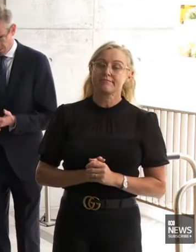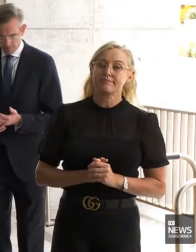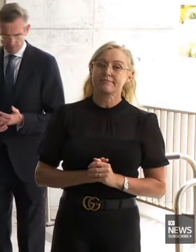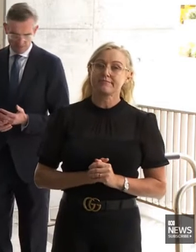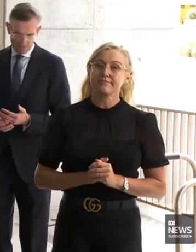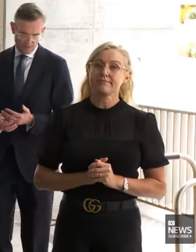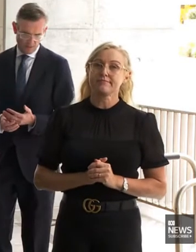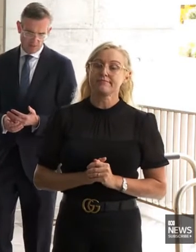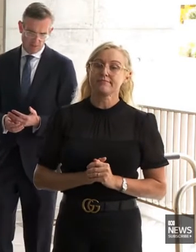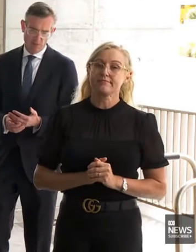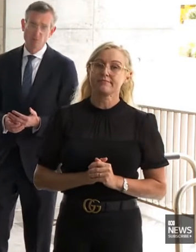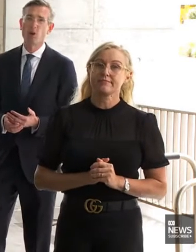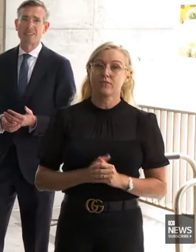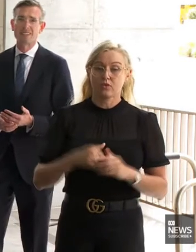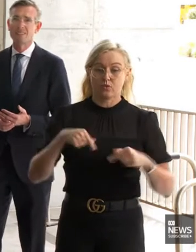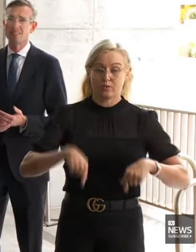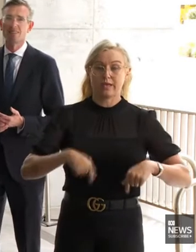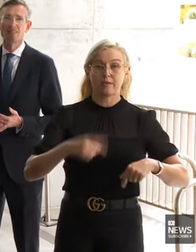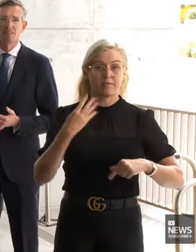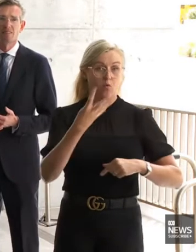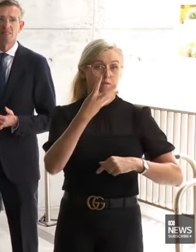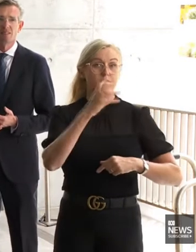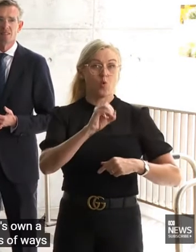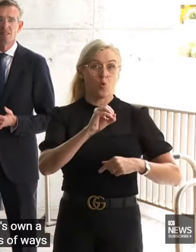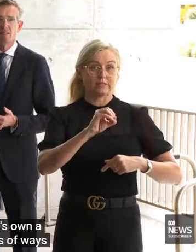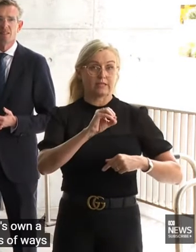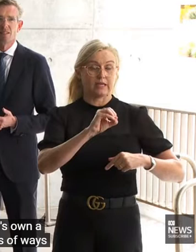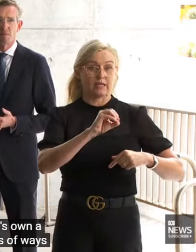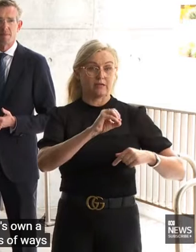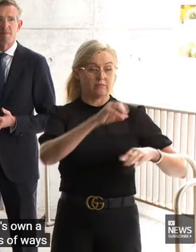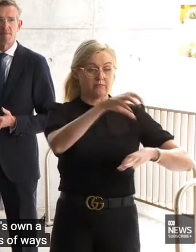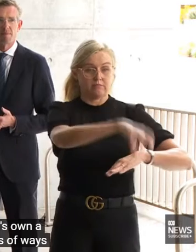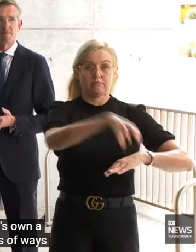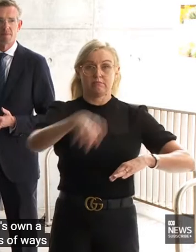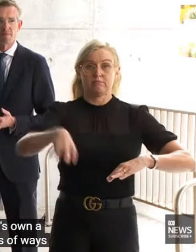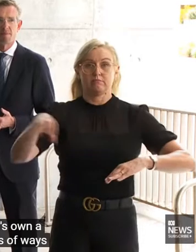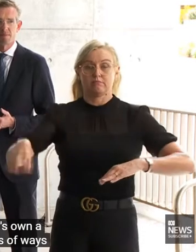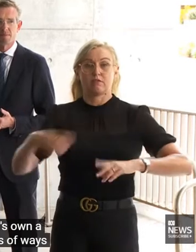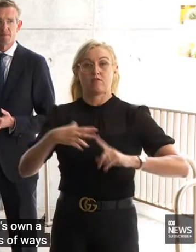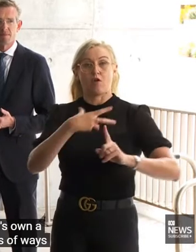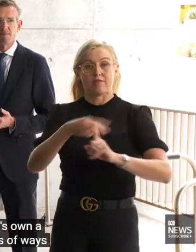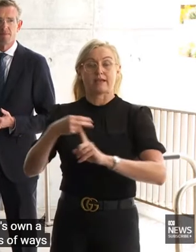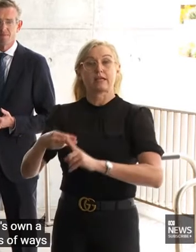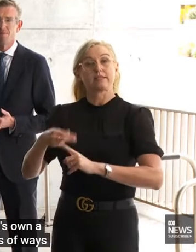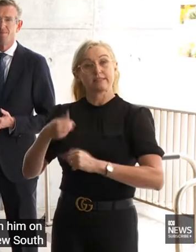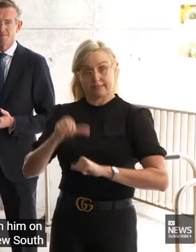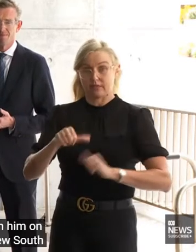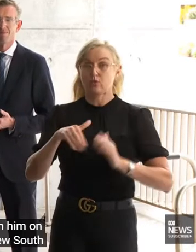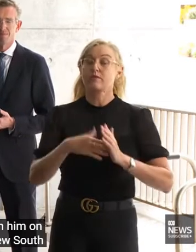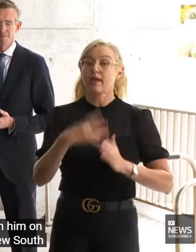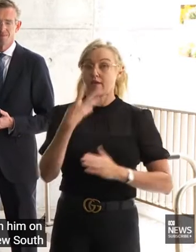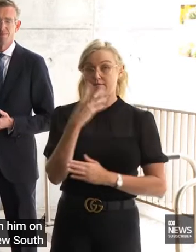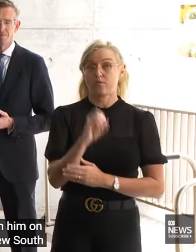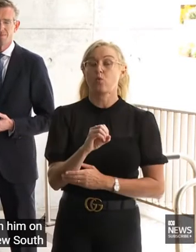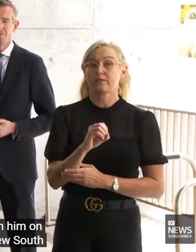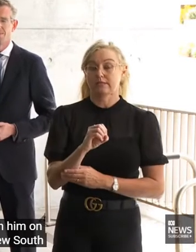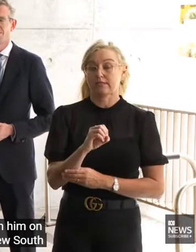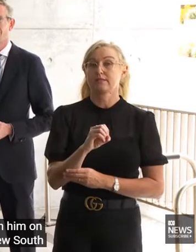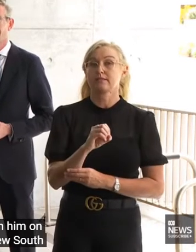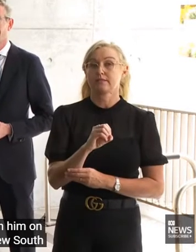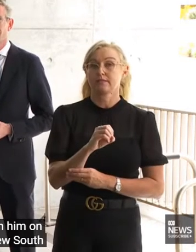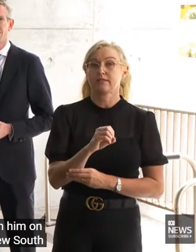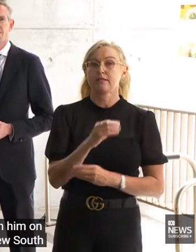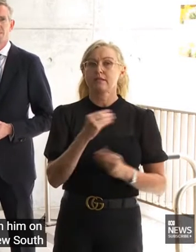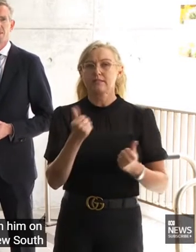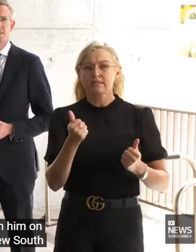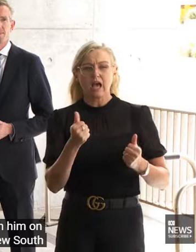had 40 major facilities, vaccination facilities. We still have 40 major vaccination facilities. Some